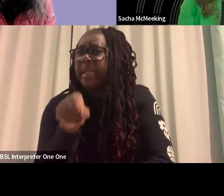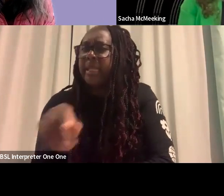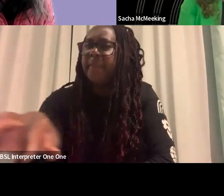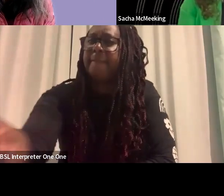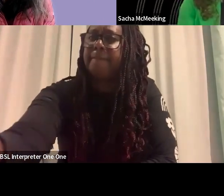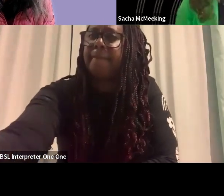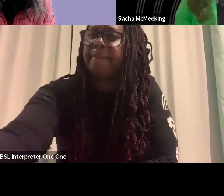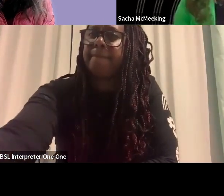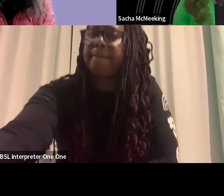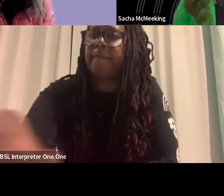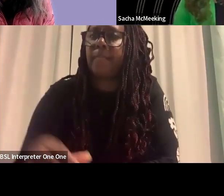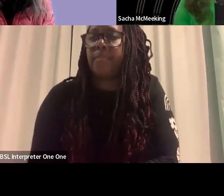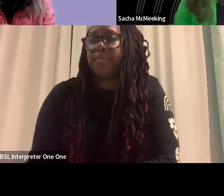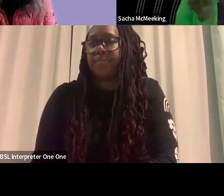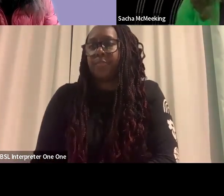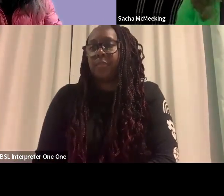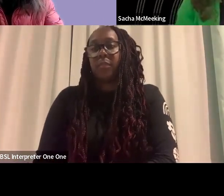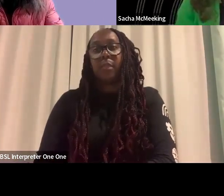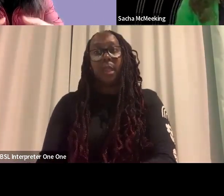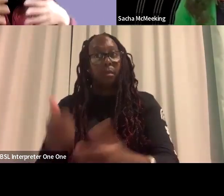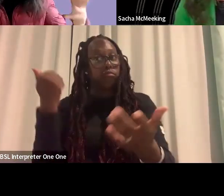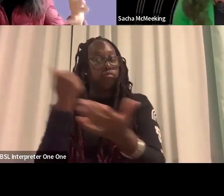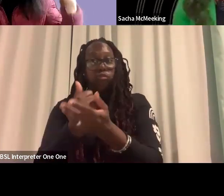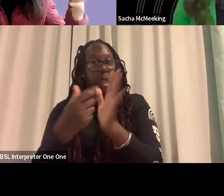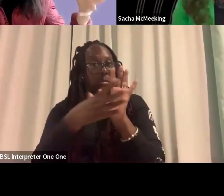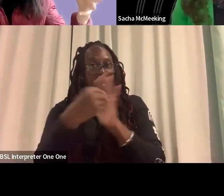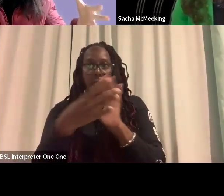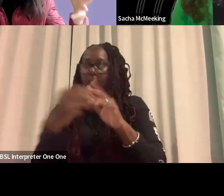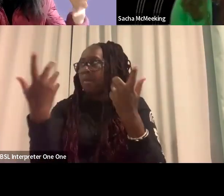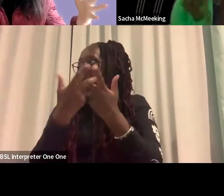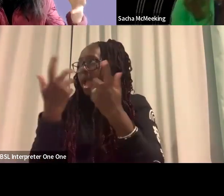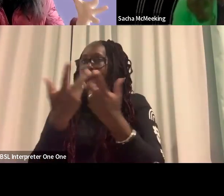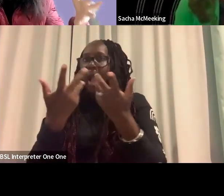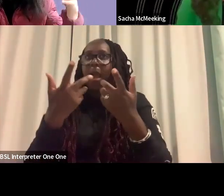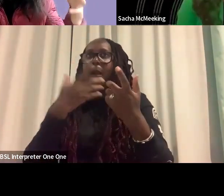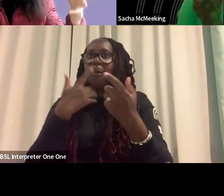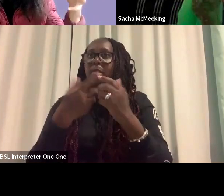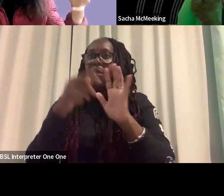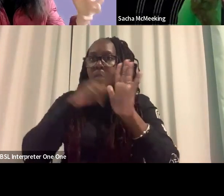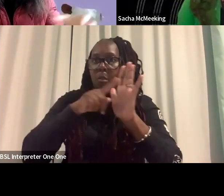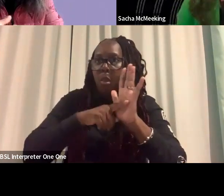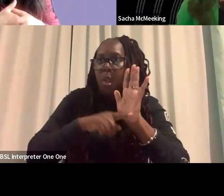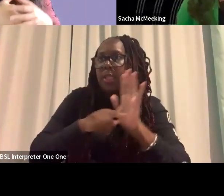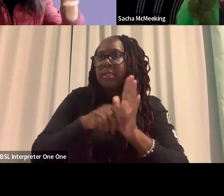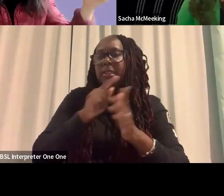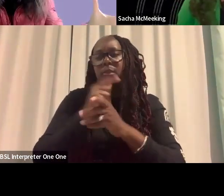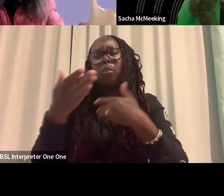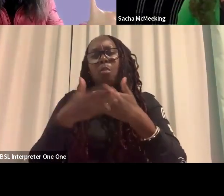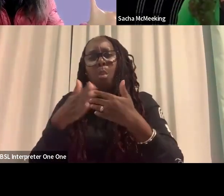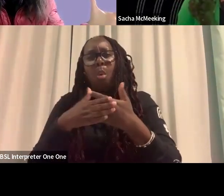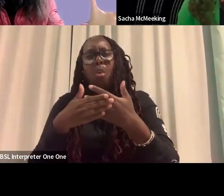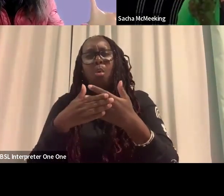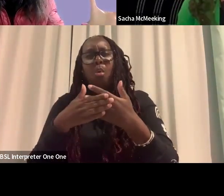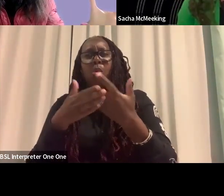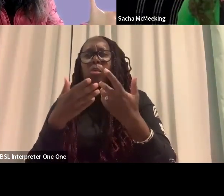mainly about, so this is all great examples of how we can do the policy impact assessment more holistically, looking at all